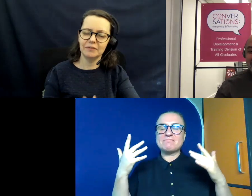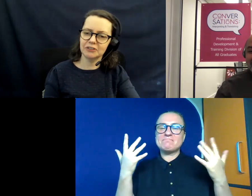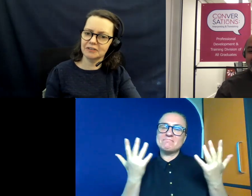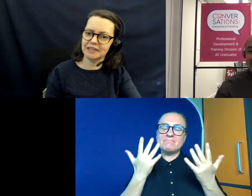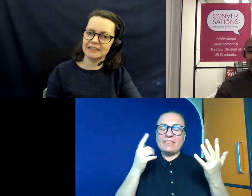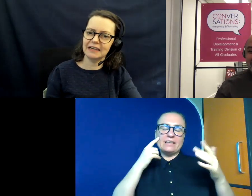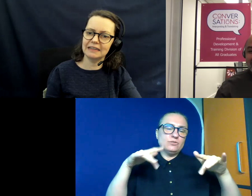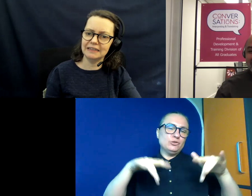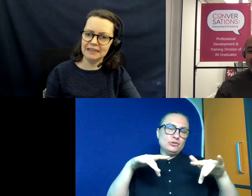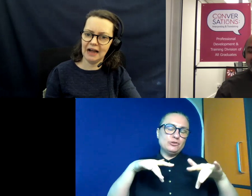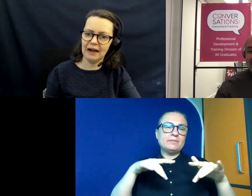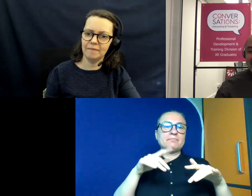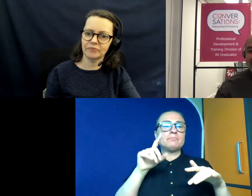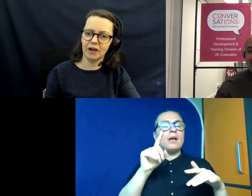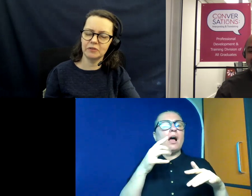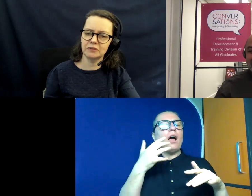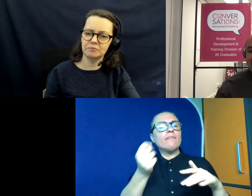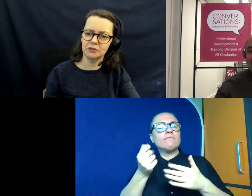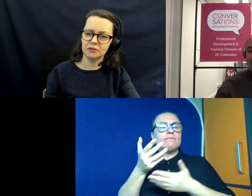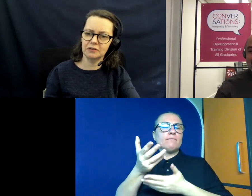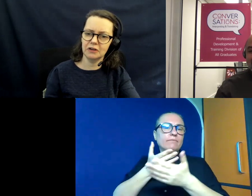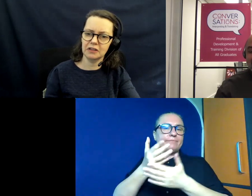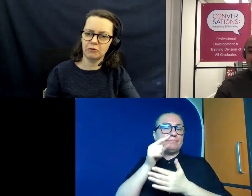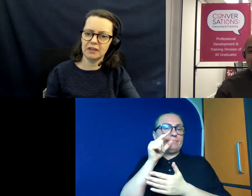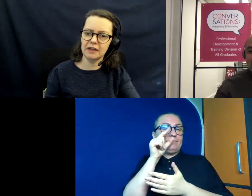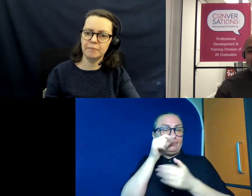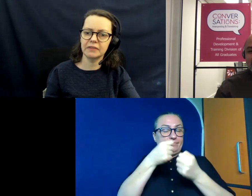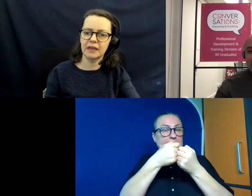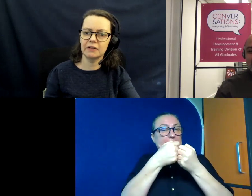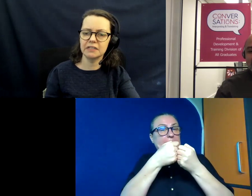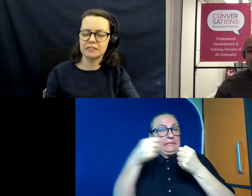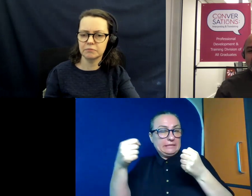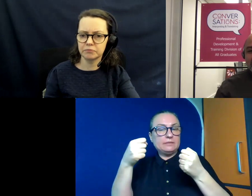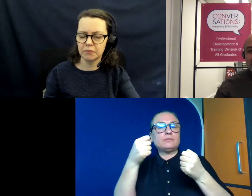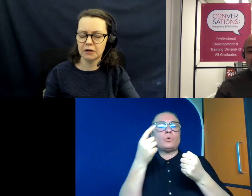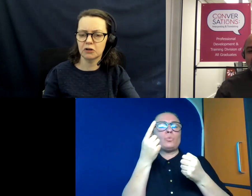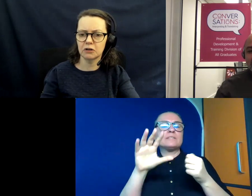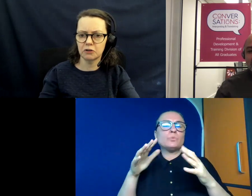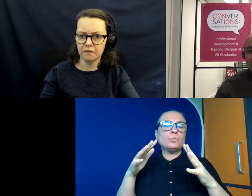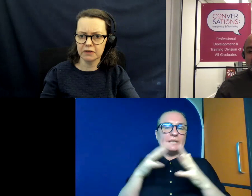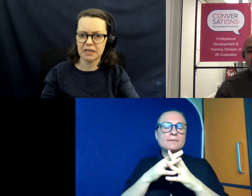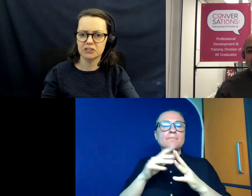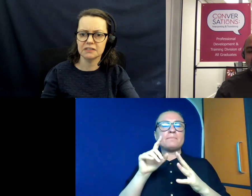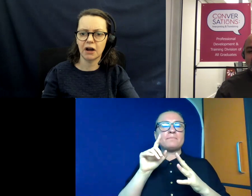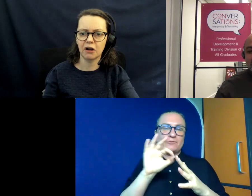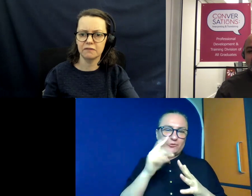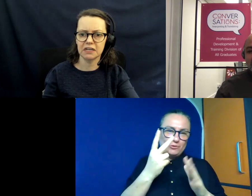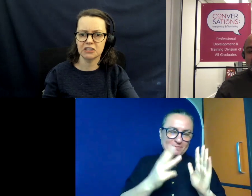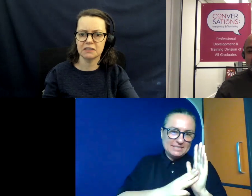Yeah, I'm not sure about daily. I don't think we're there yet, but there are